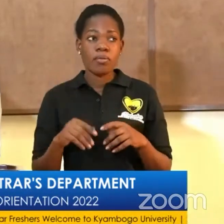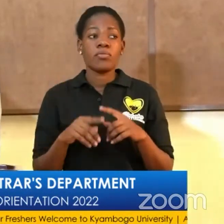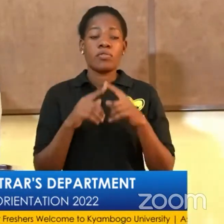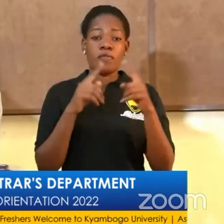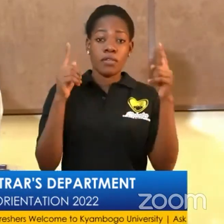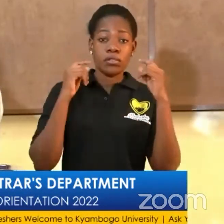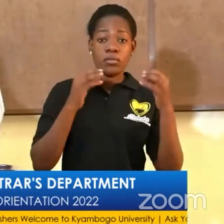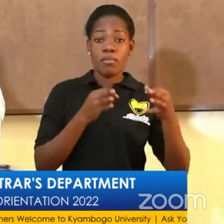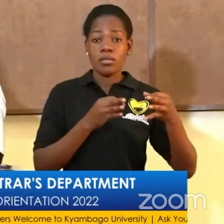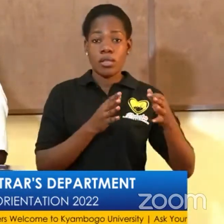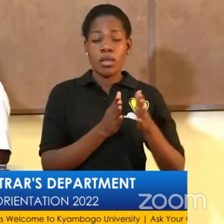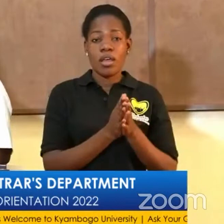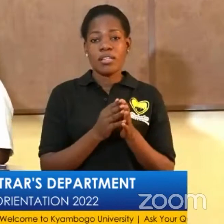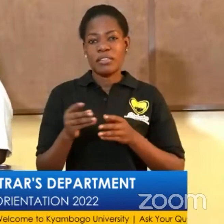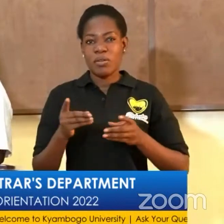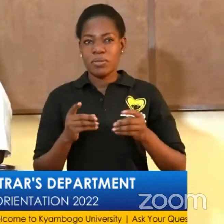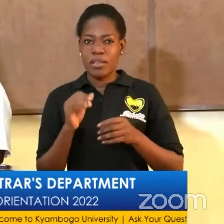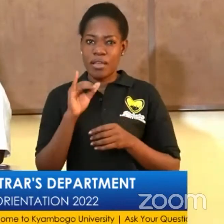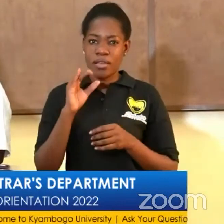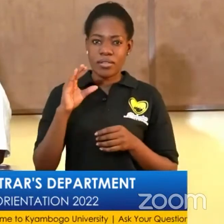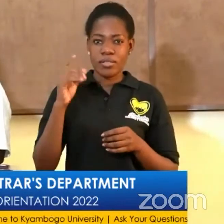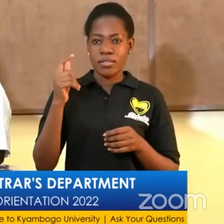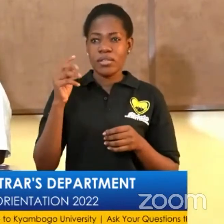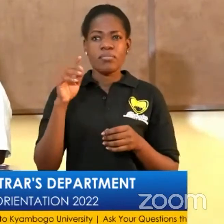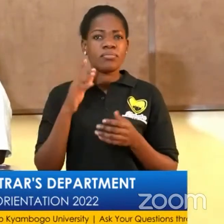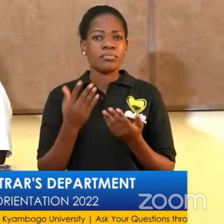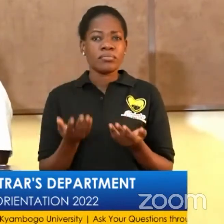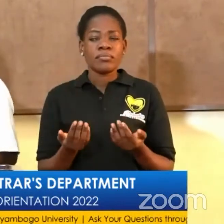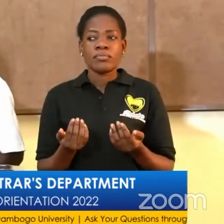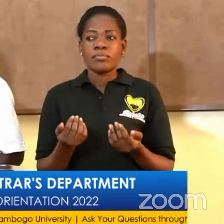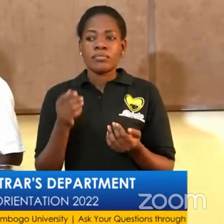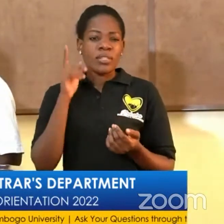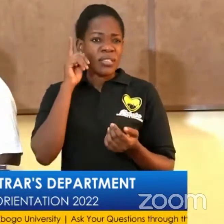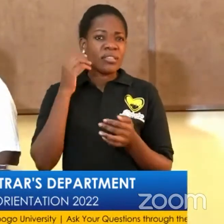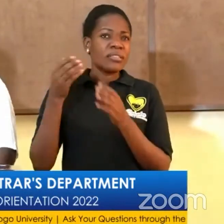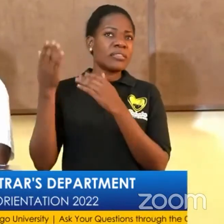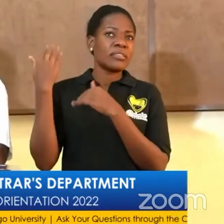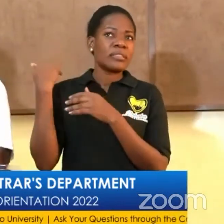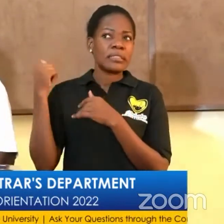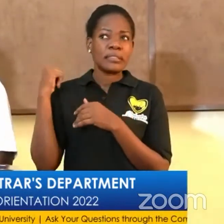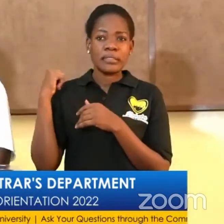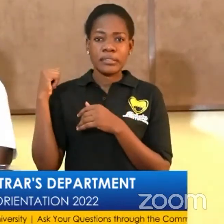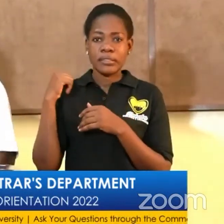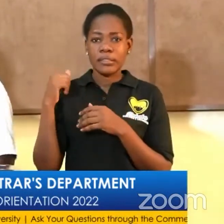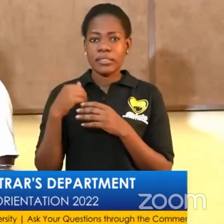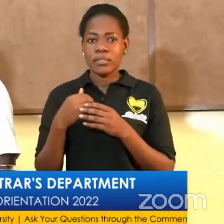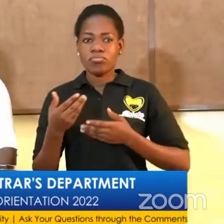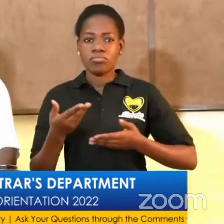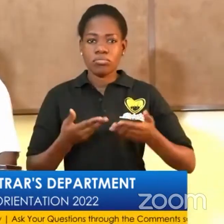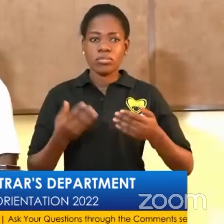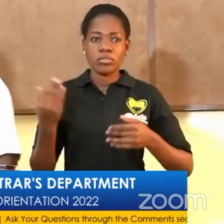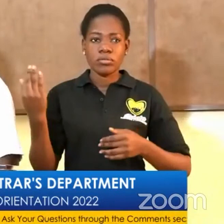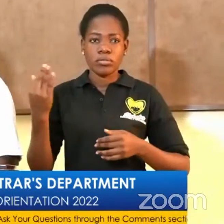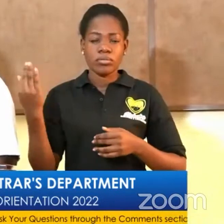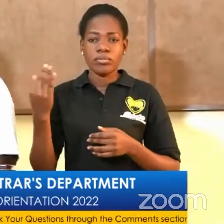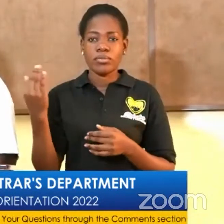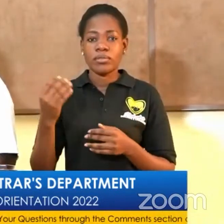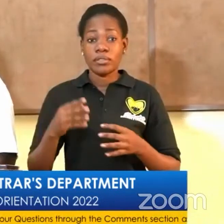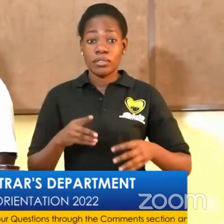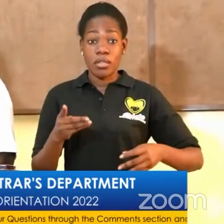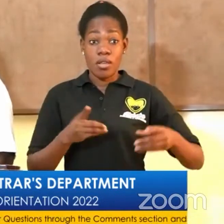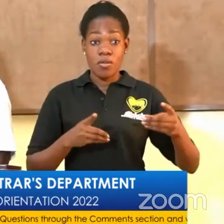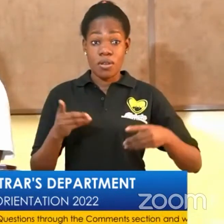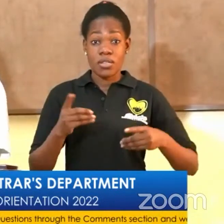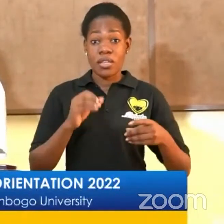ICT. Now, I think yesterday you had a longer session with director ICT, and that session is